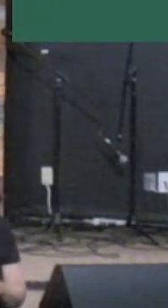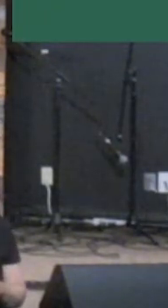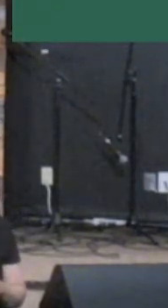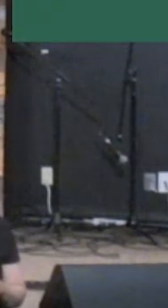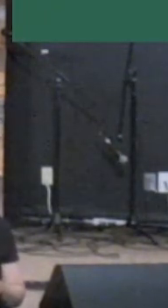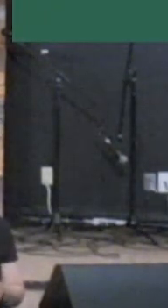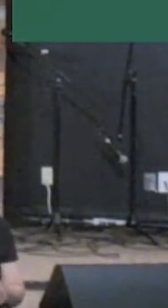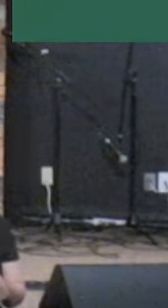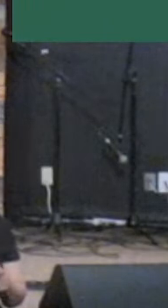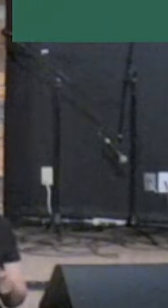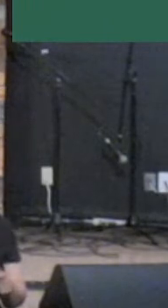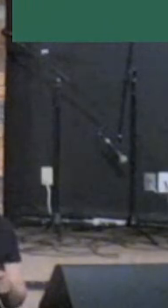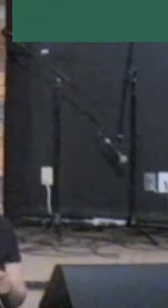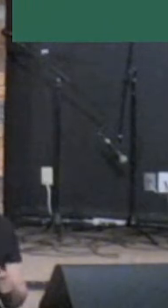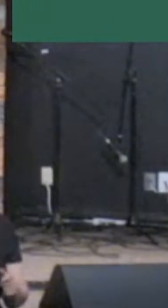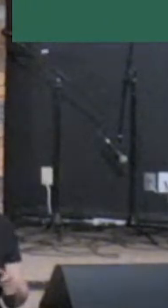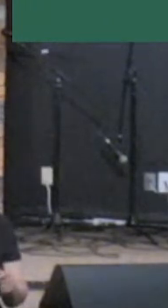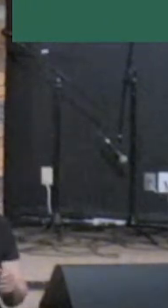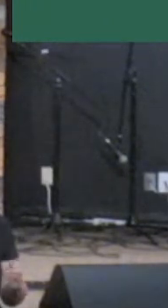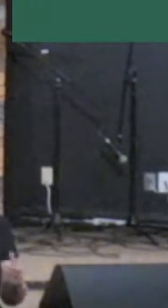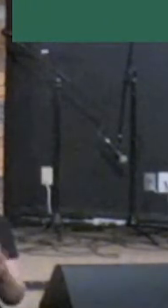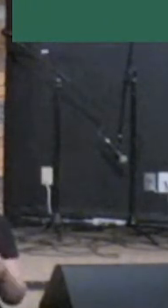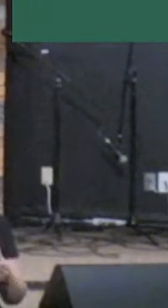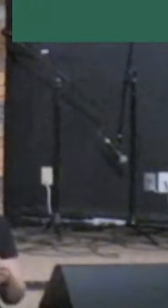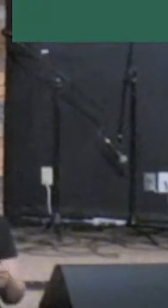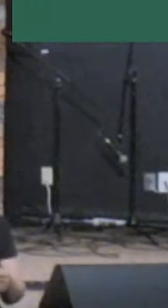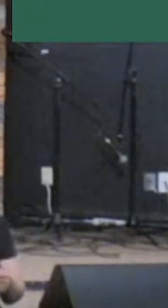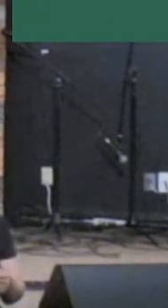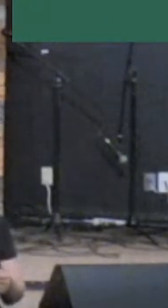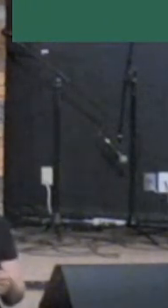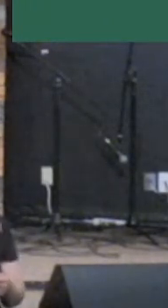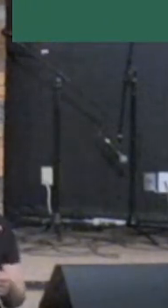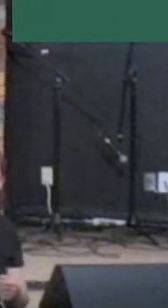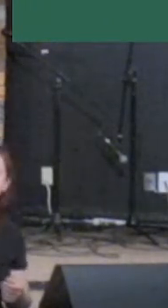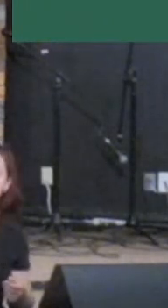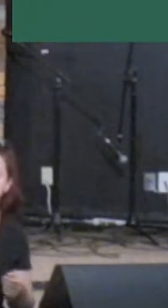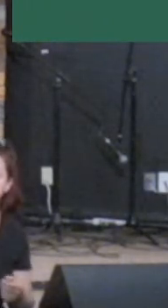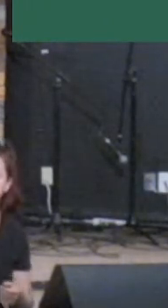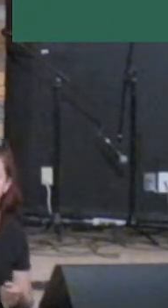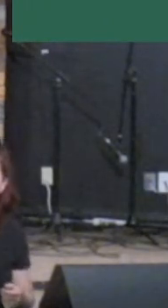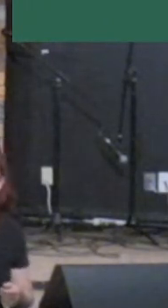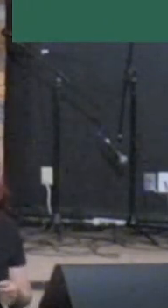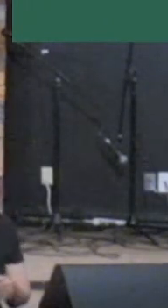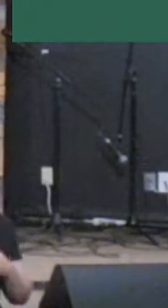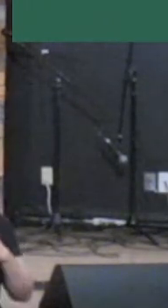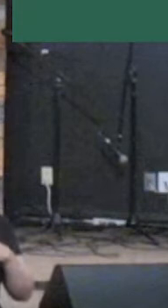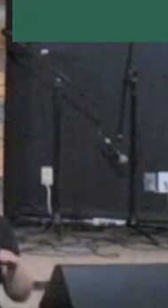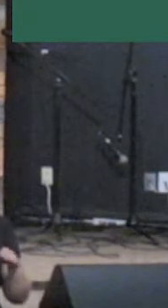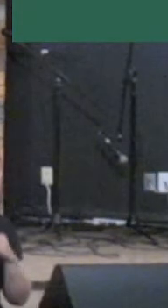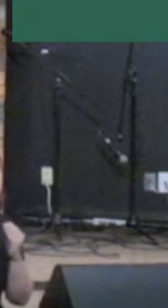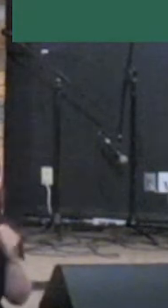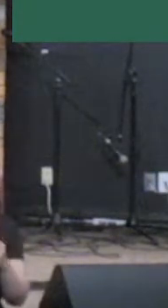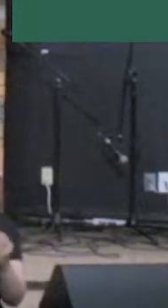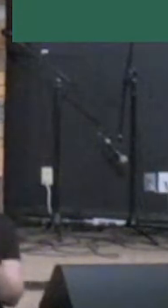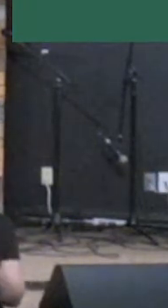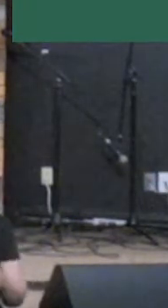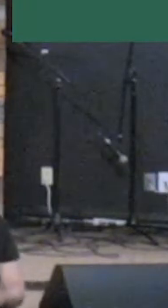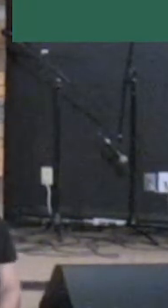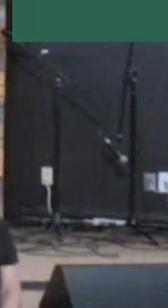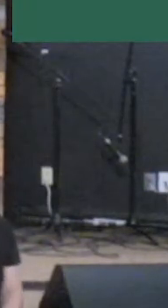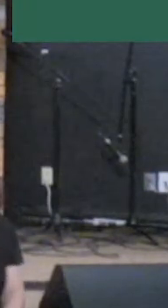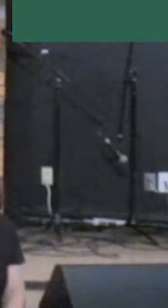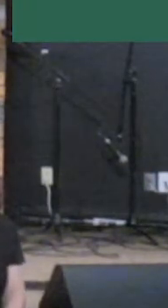then the man and his wife heard the sound of the Lord their God as he was walking in the garden